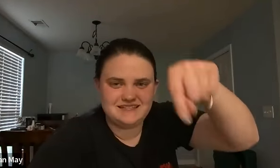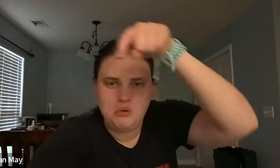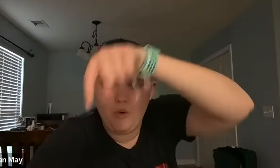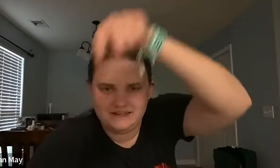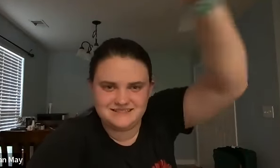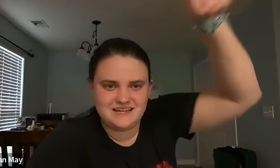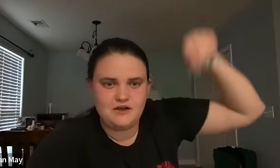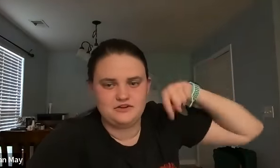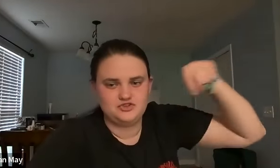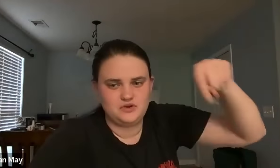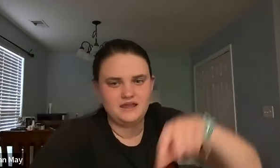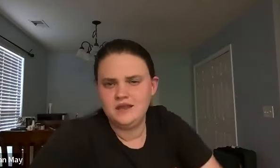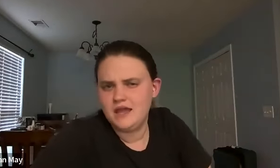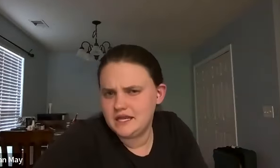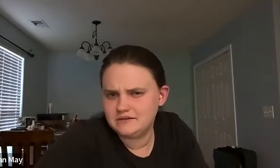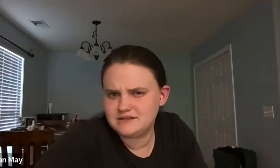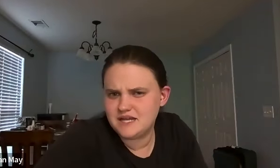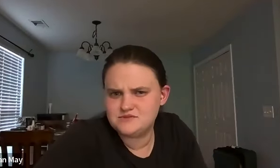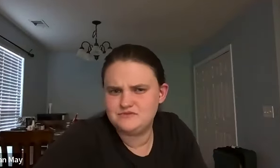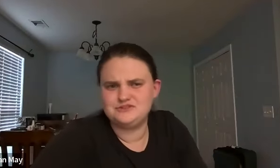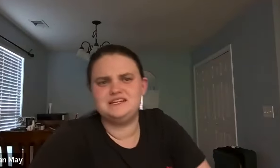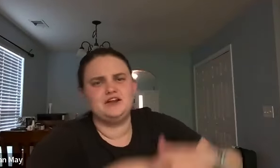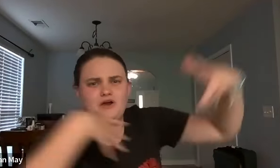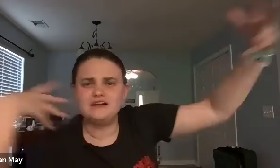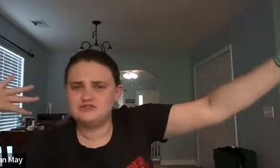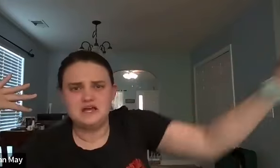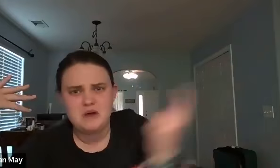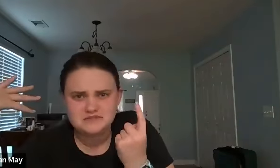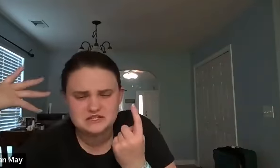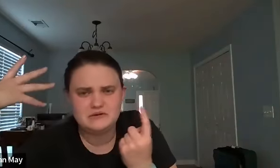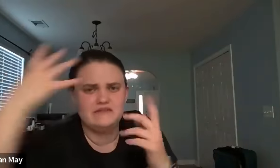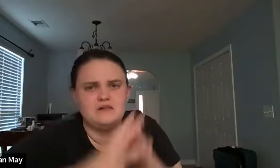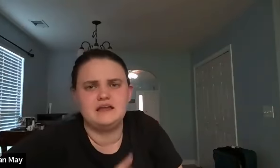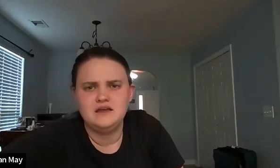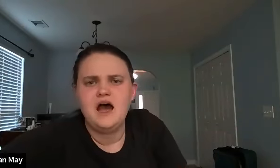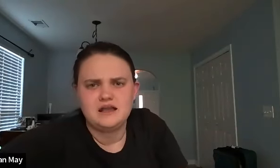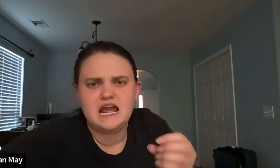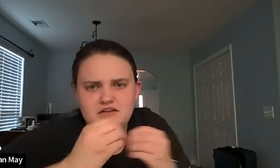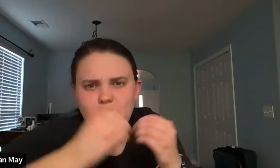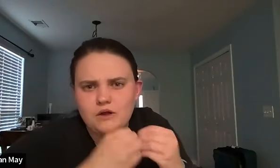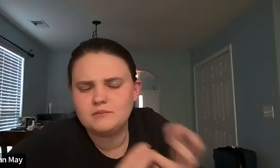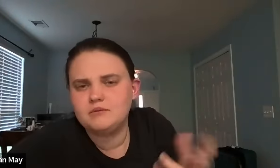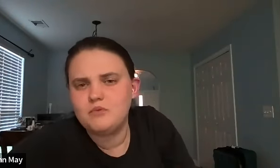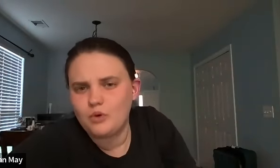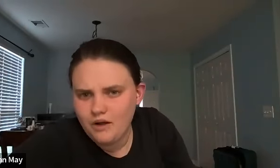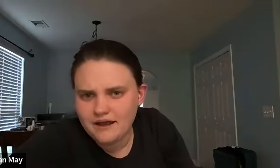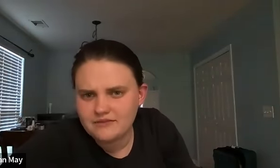to point on their tray. And sometimes if you're sitting across, or they come up to you and they're like, can I have more? And I'm like, well, more what? And they're